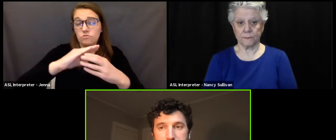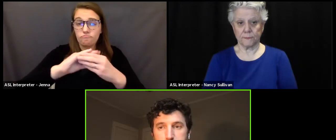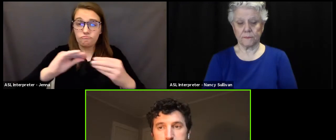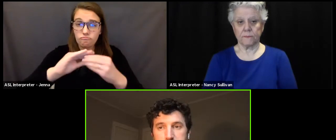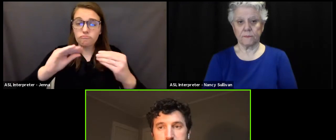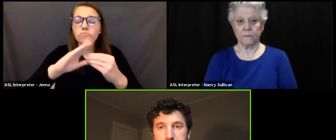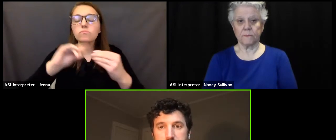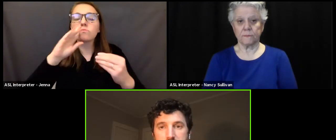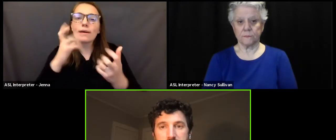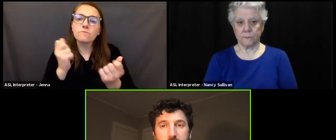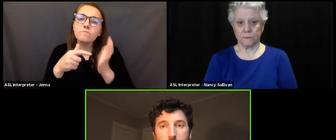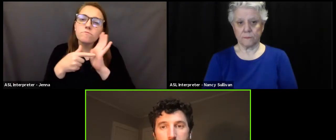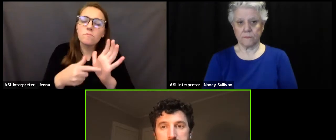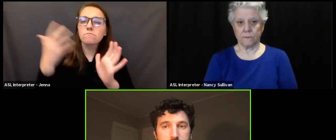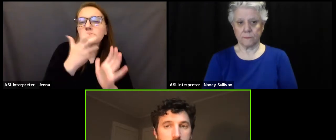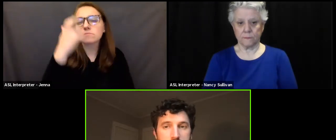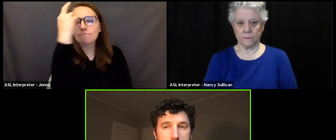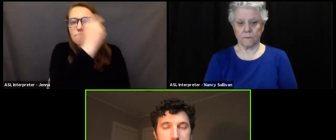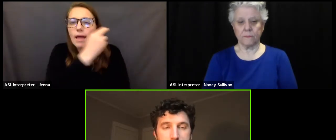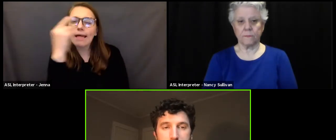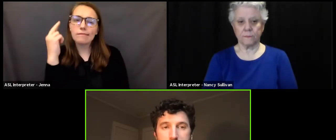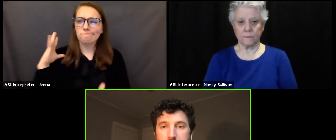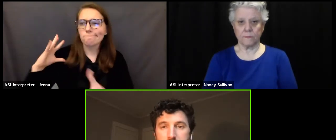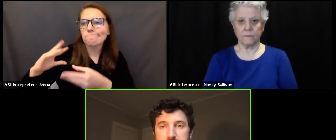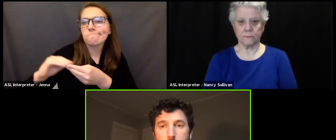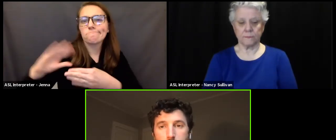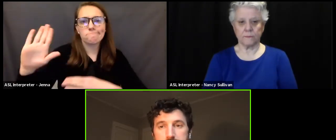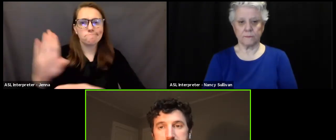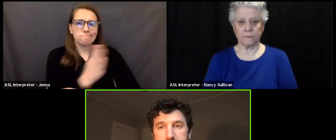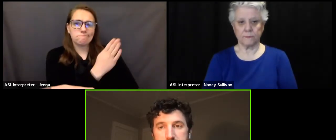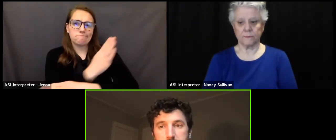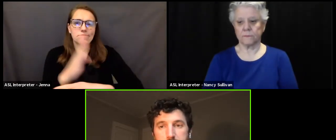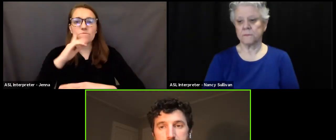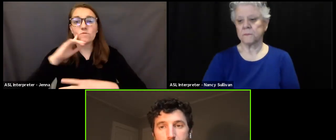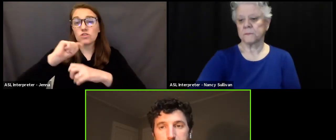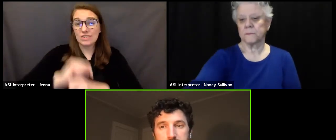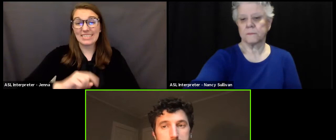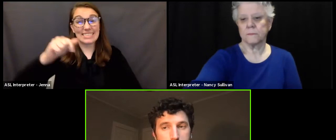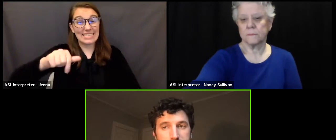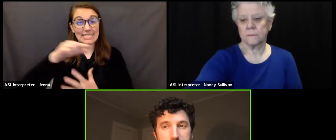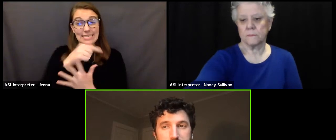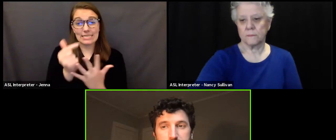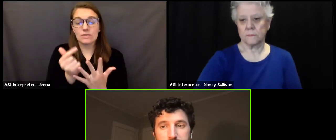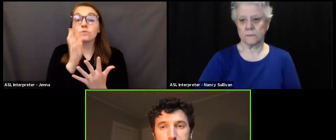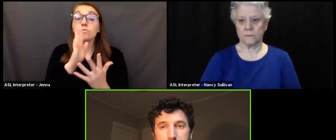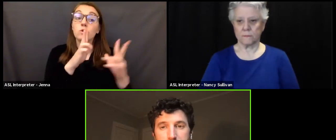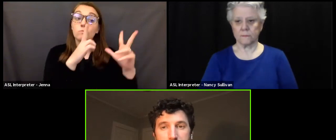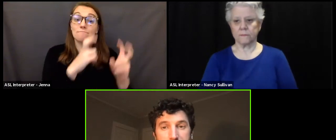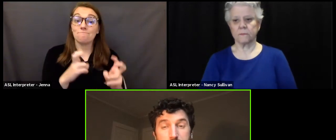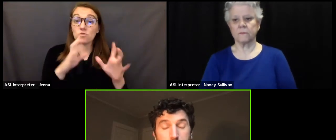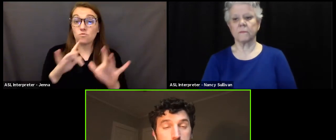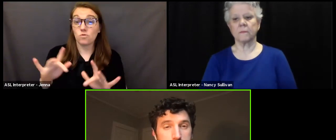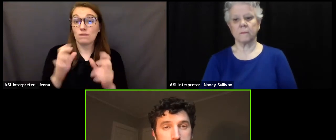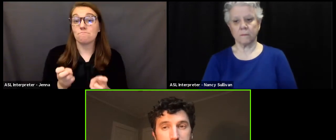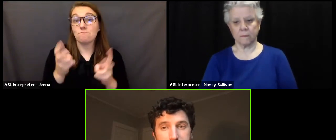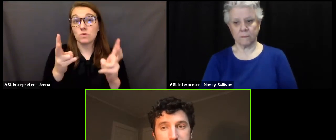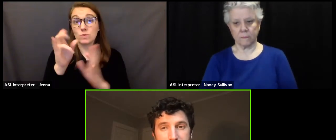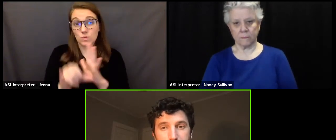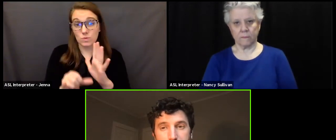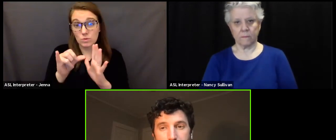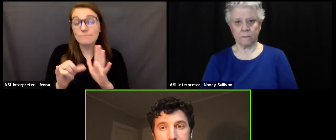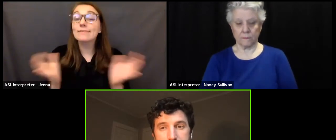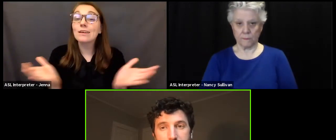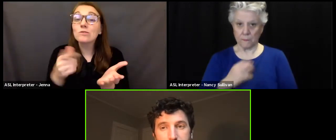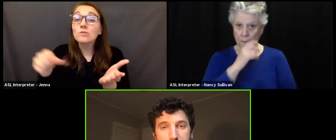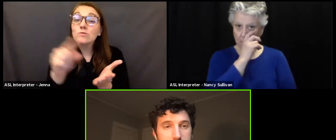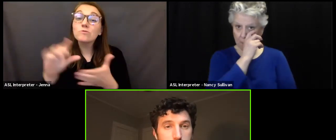Catholic intellectual tradition in all its variety. This whole series will be recorded and posted to YouTube, and I encourage you to share it today